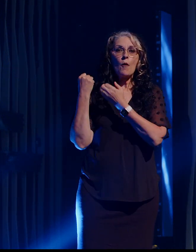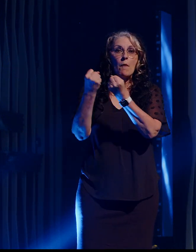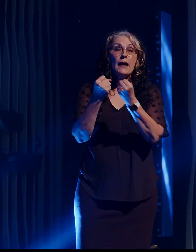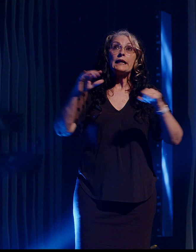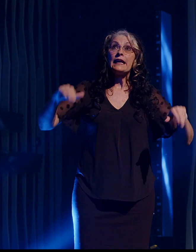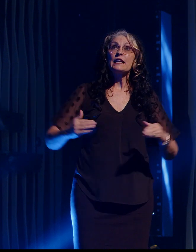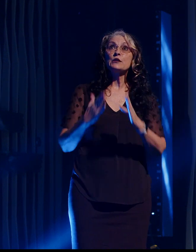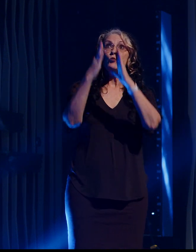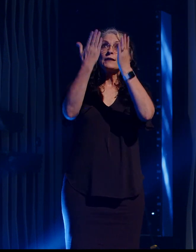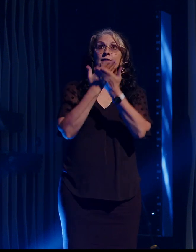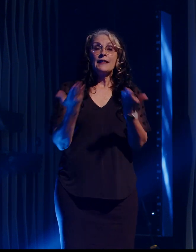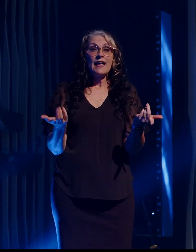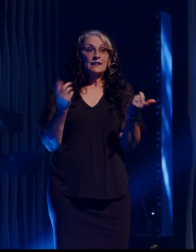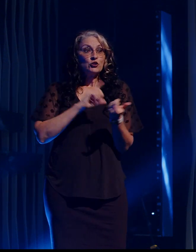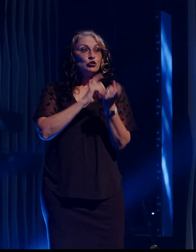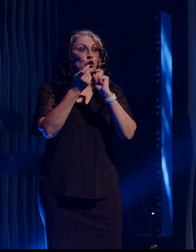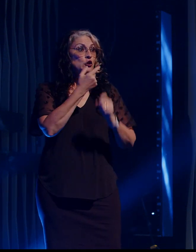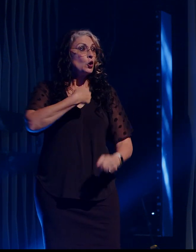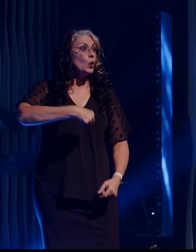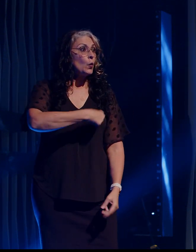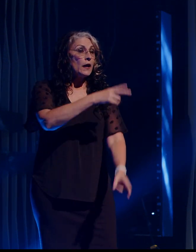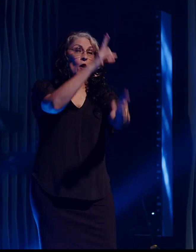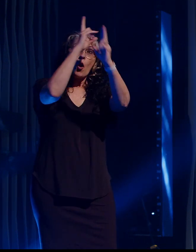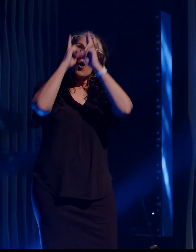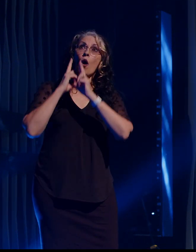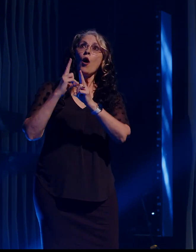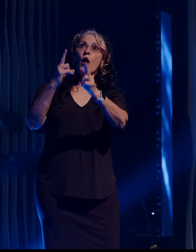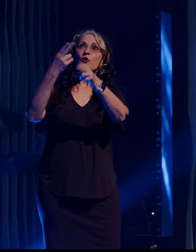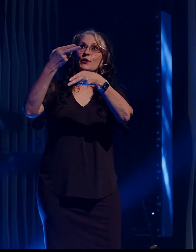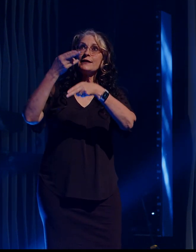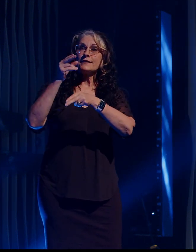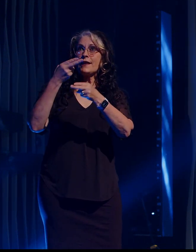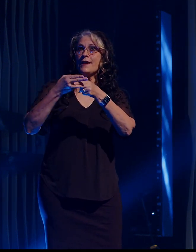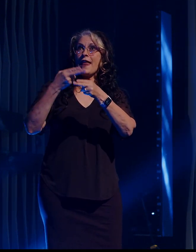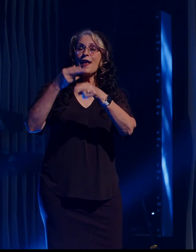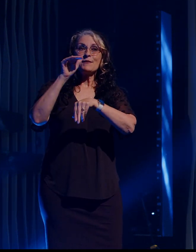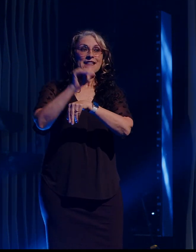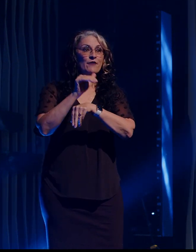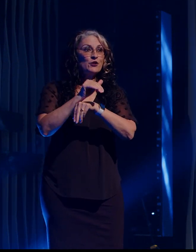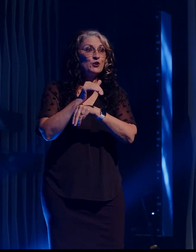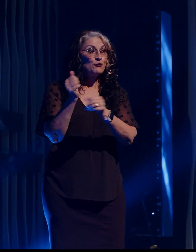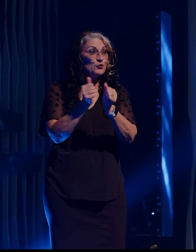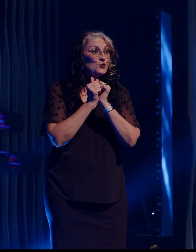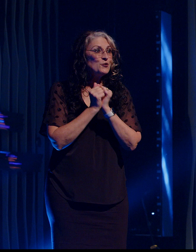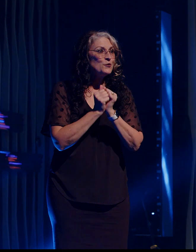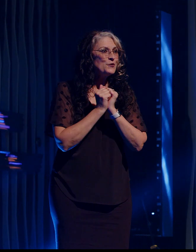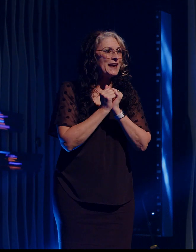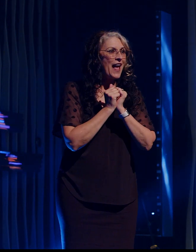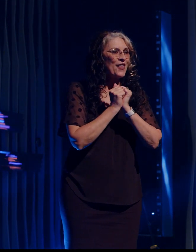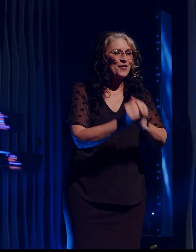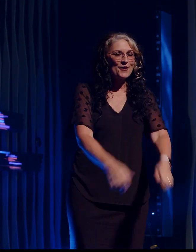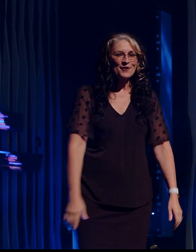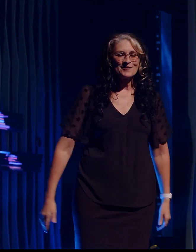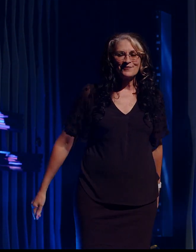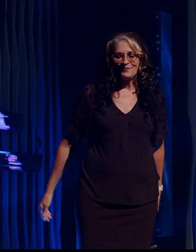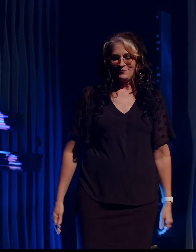things do change. So why don't we honor his name this afternoon by singing that together?